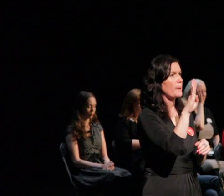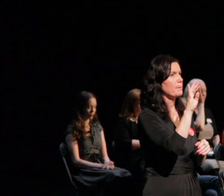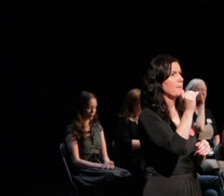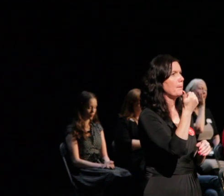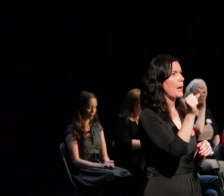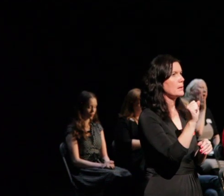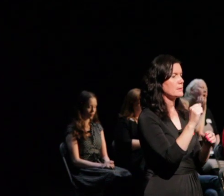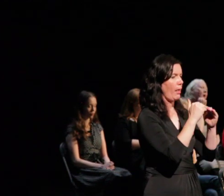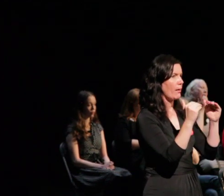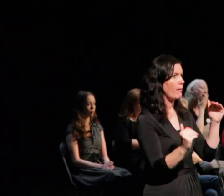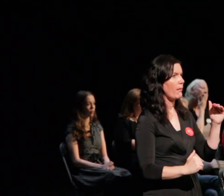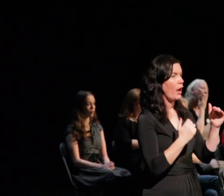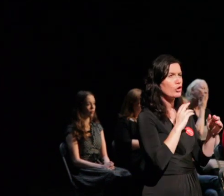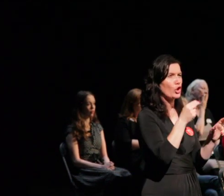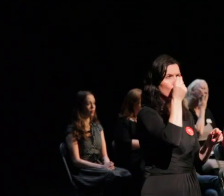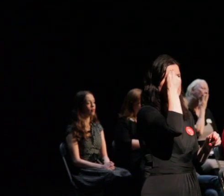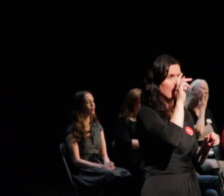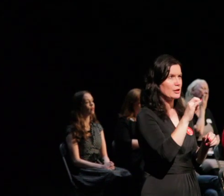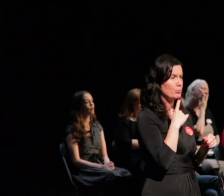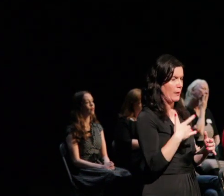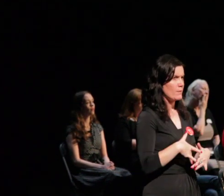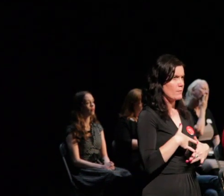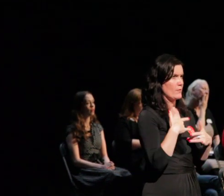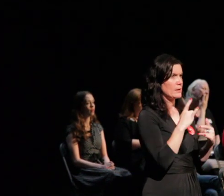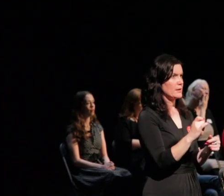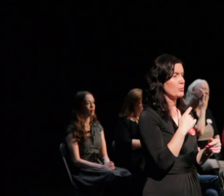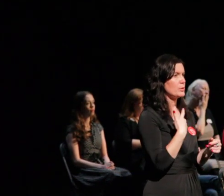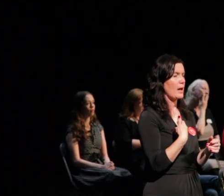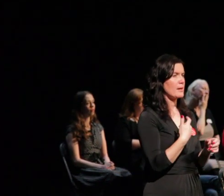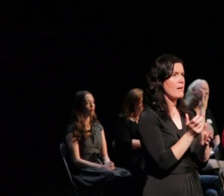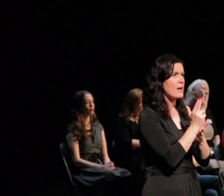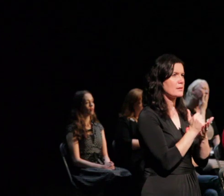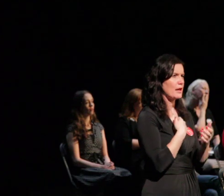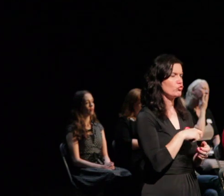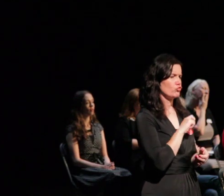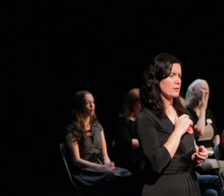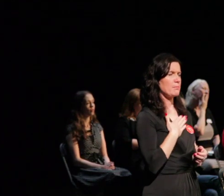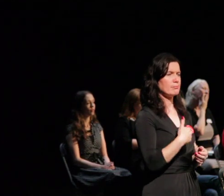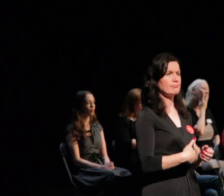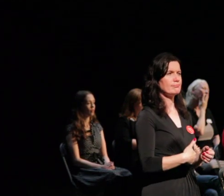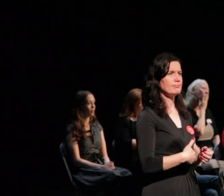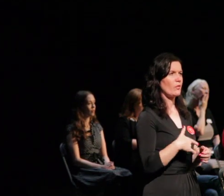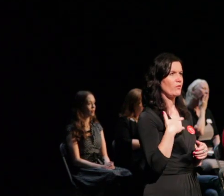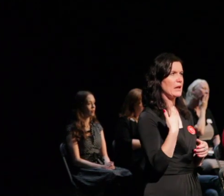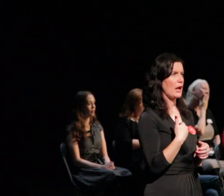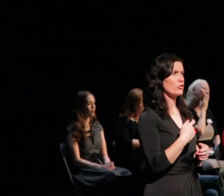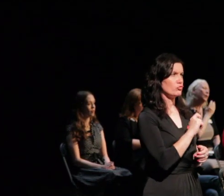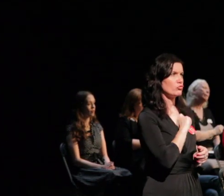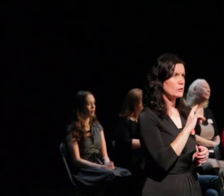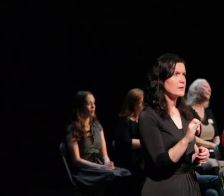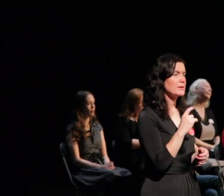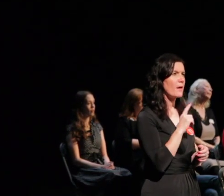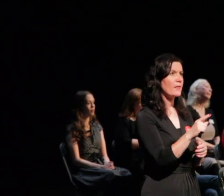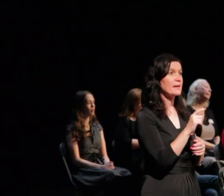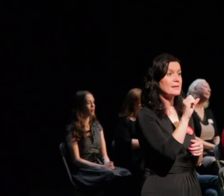couldn't understand it, but I felt it. And being an artist, I trusted that feeling. I trusted my gut.